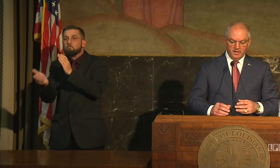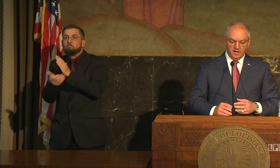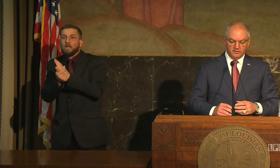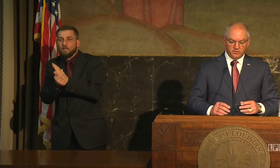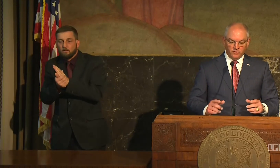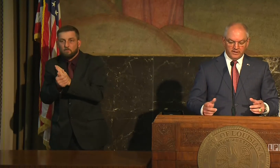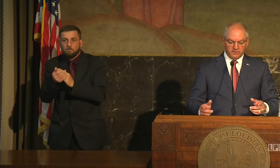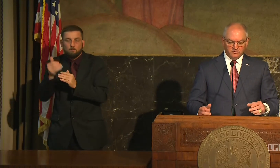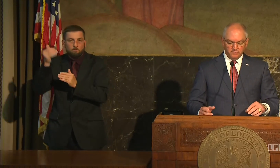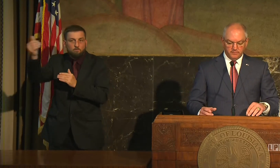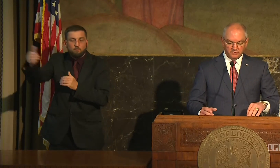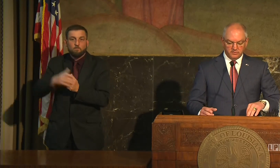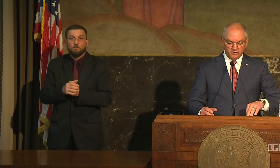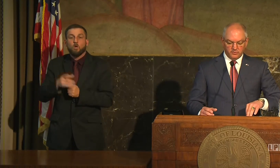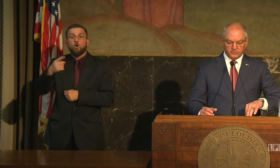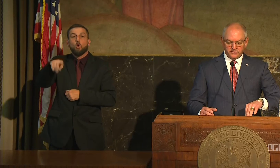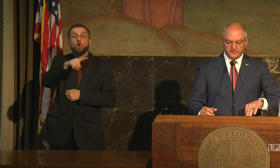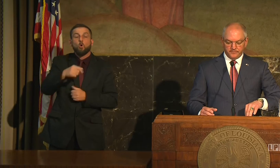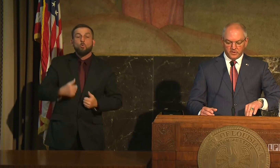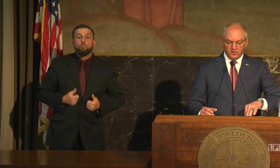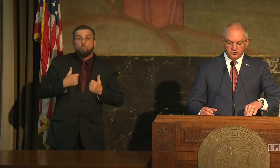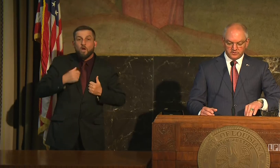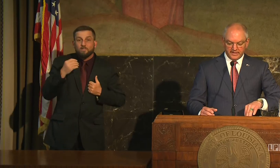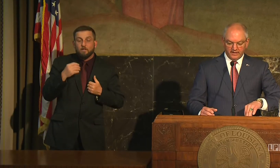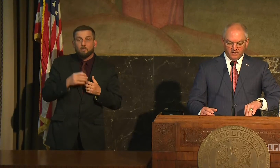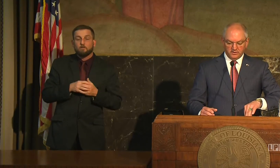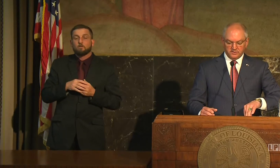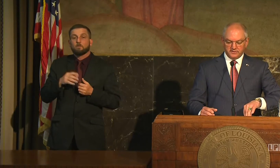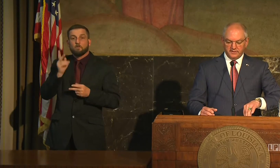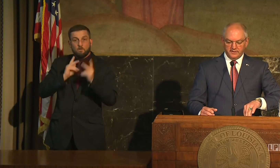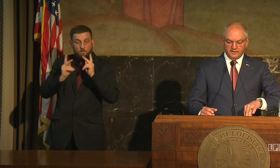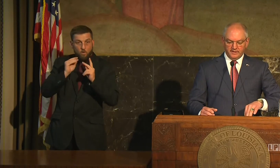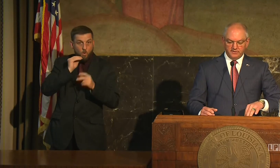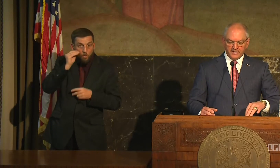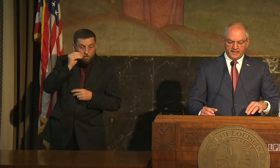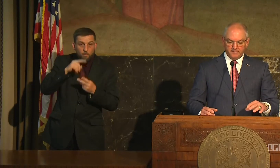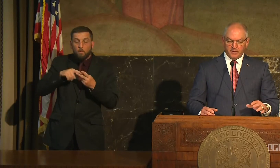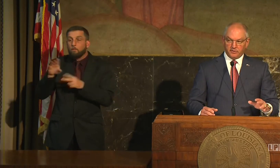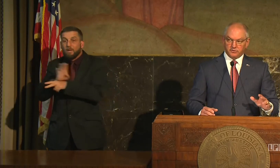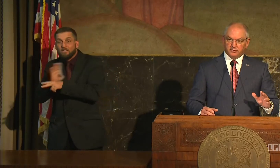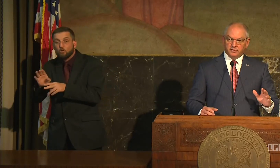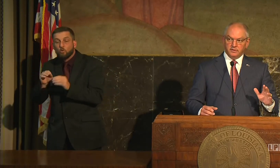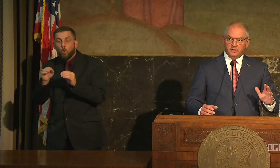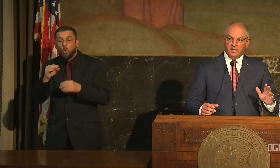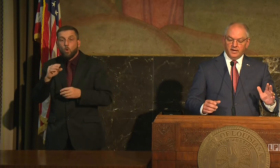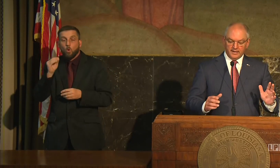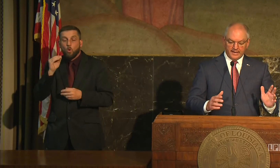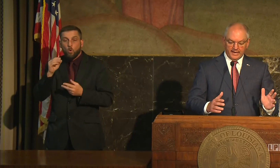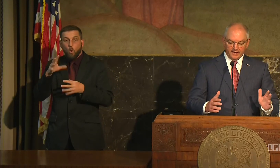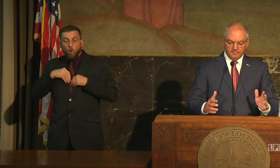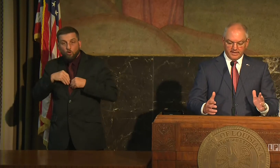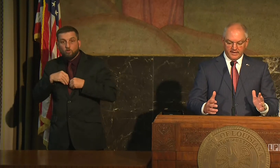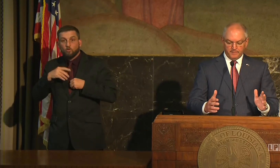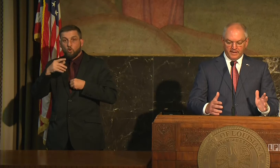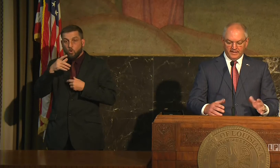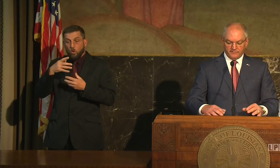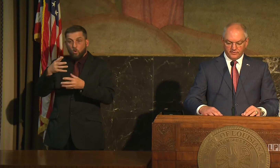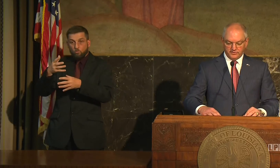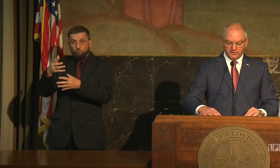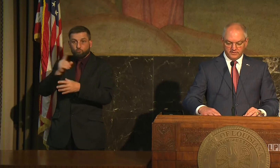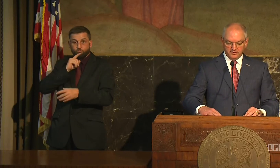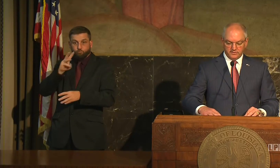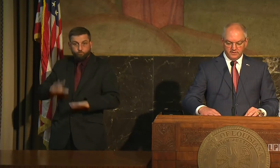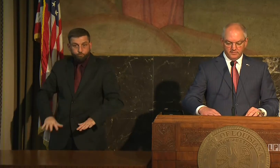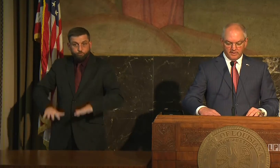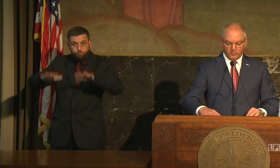time. So residents and business owners who sustain losses in the designated parishes can begin applying